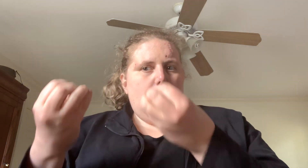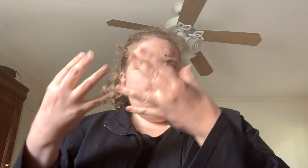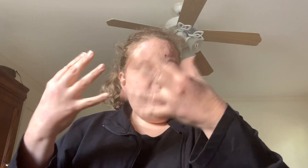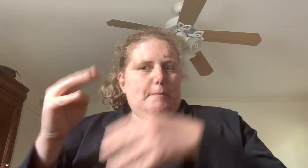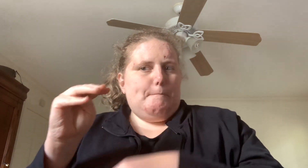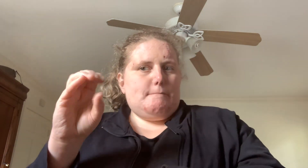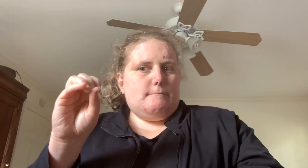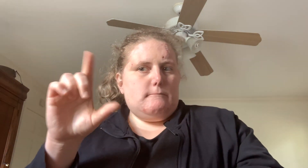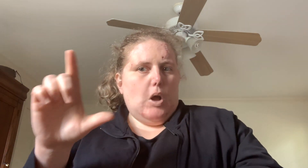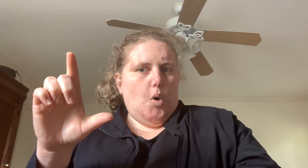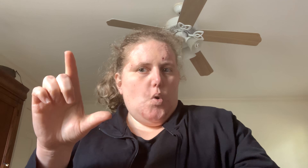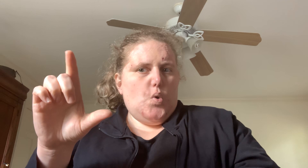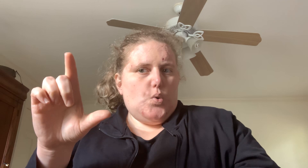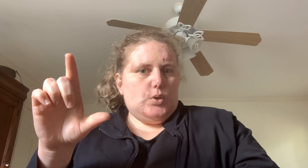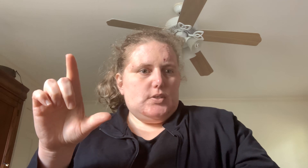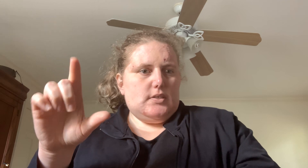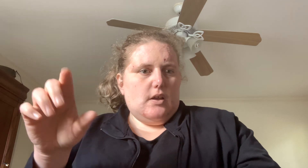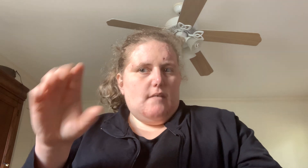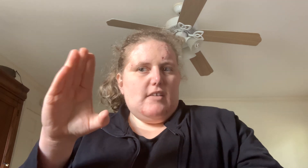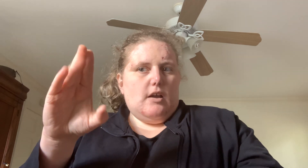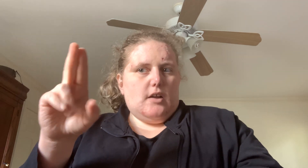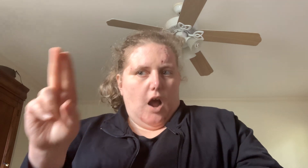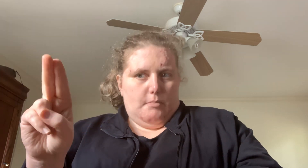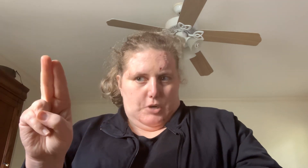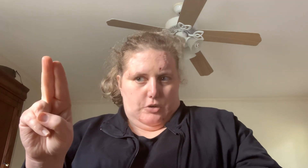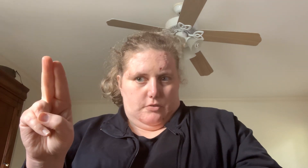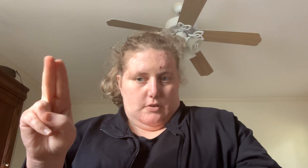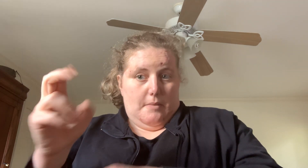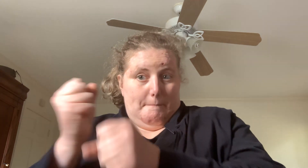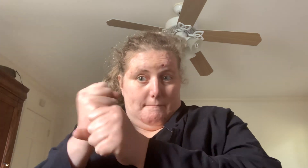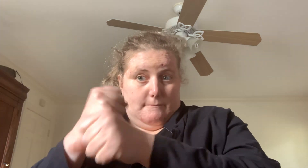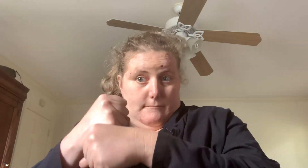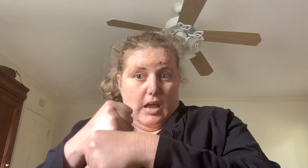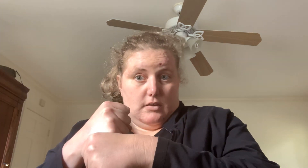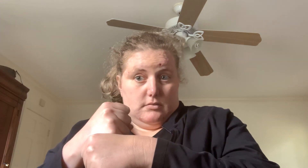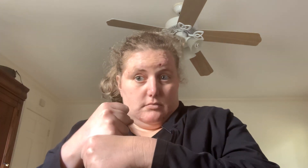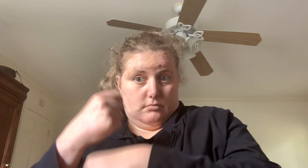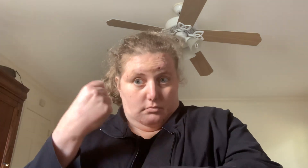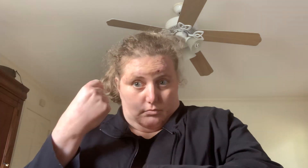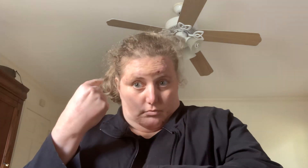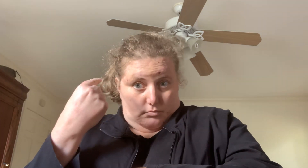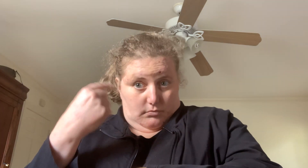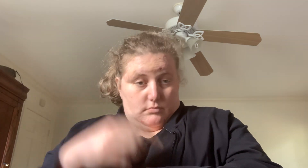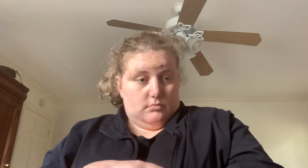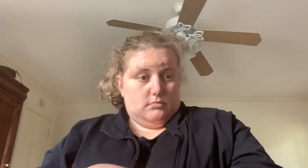moles of copper will be produced when this many grams of oxygen reacts with copper.